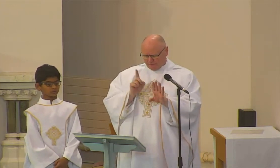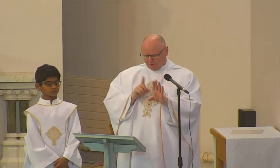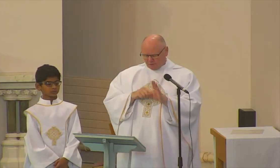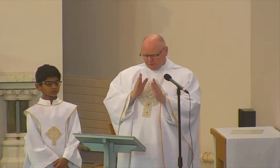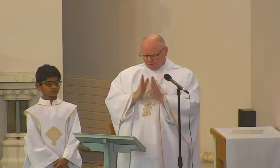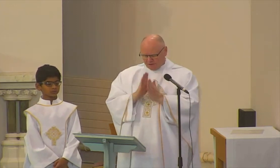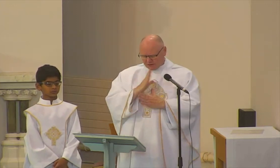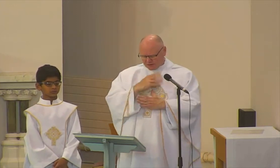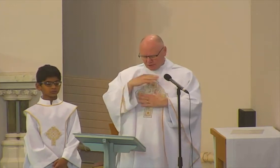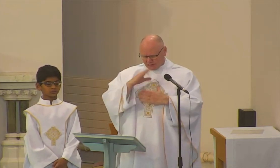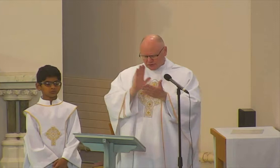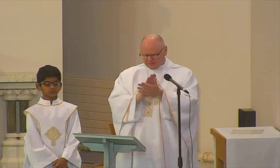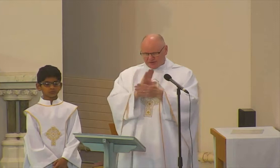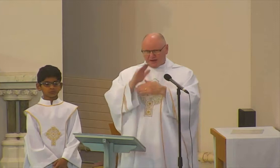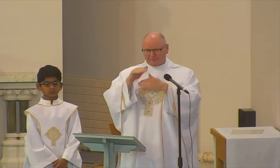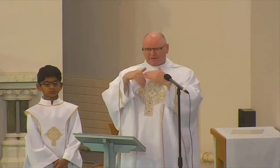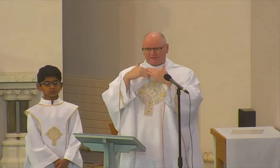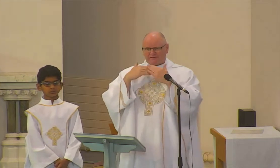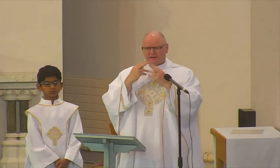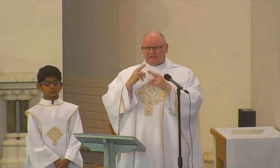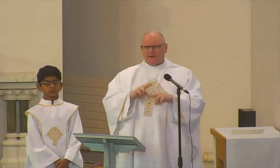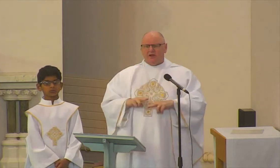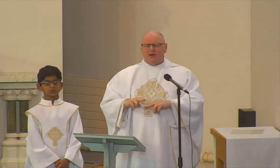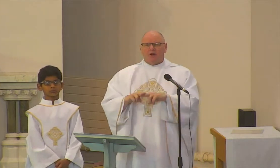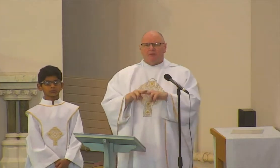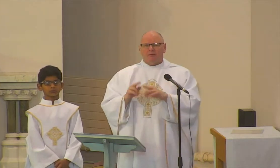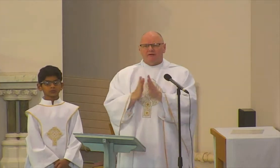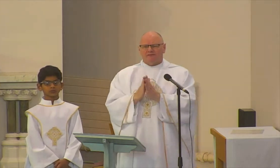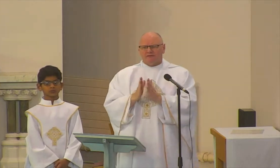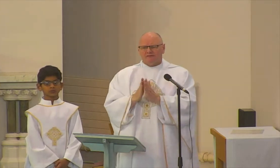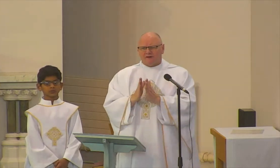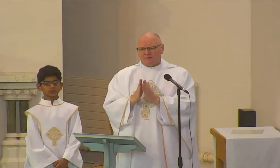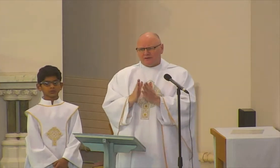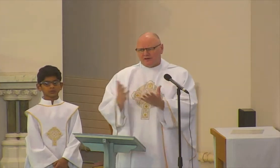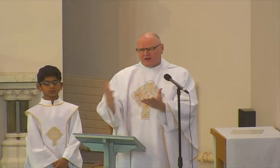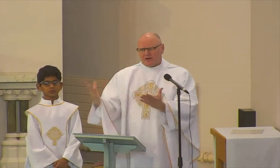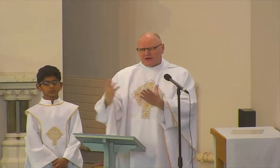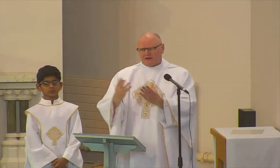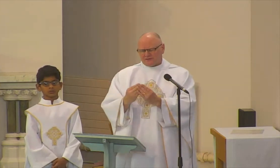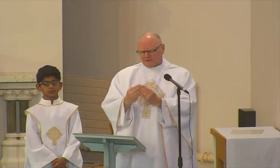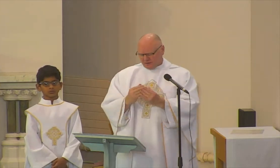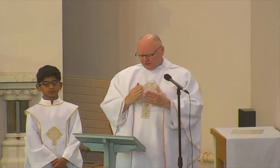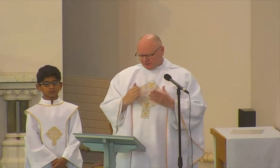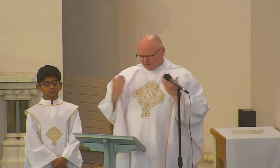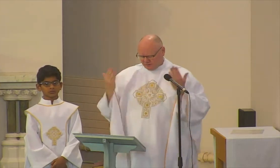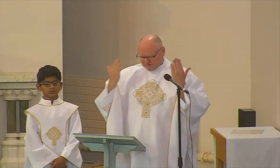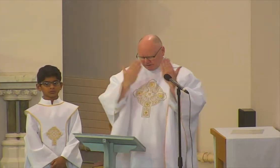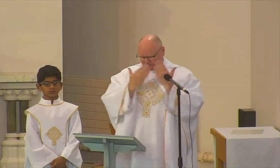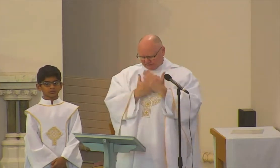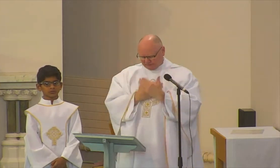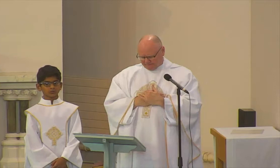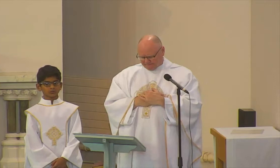We pray her soul enjoys the happiness of heaven, and we pray for her family gathered here this evening.